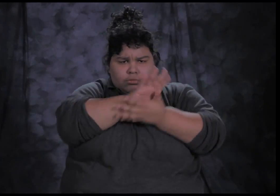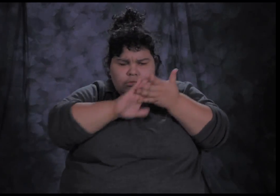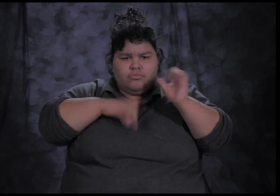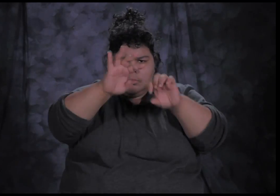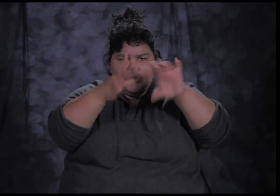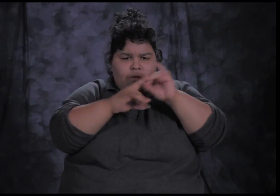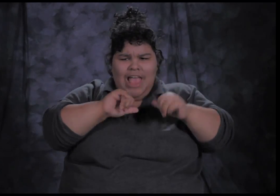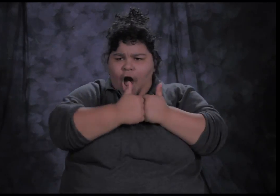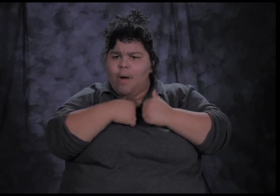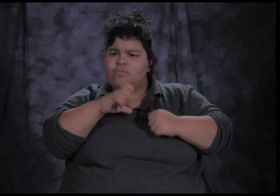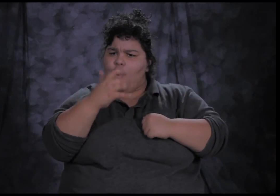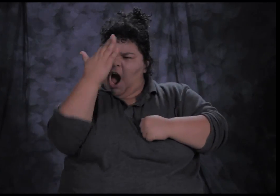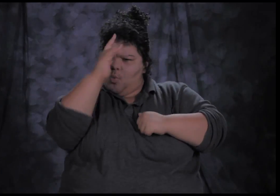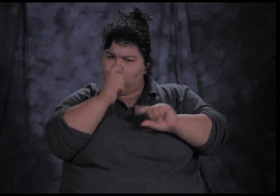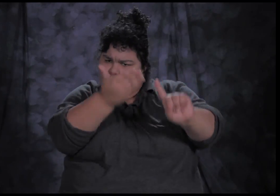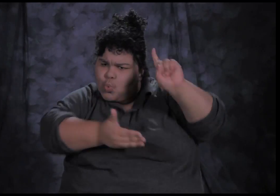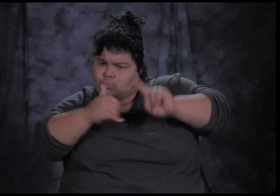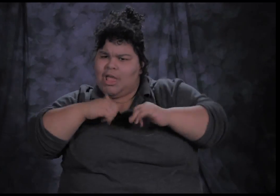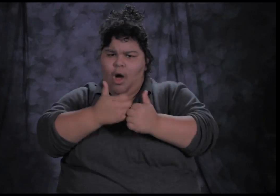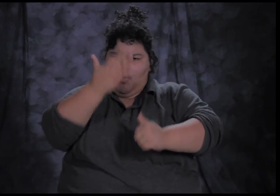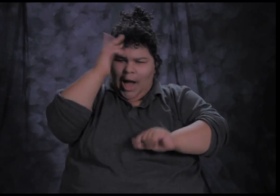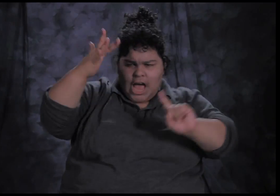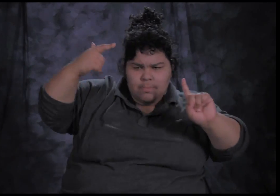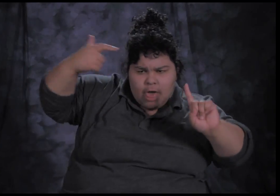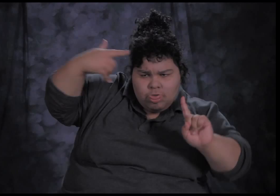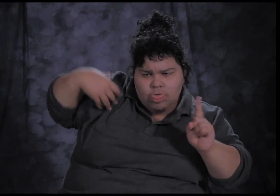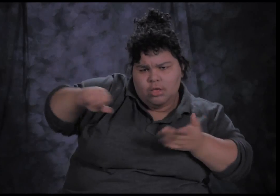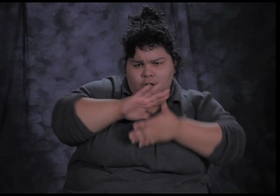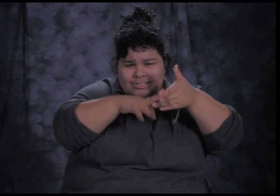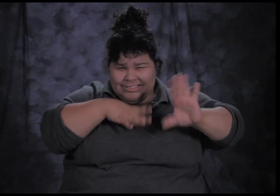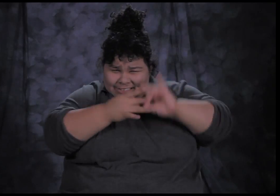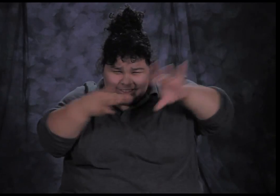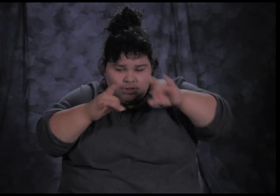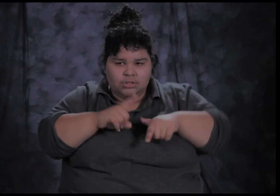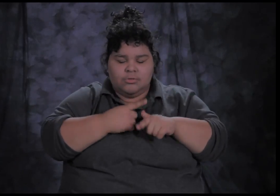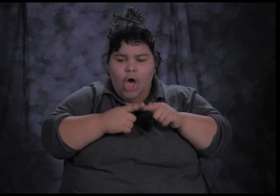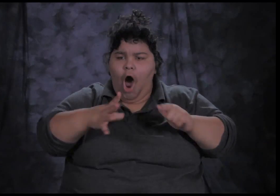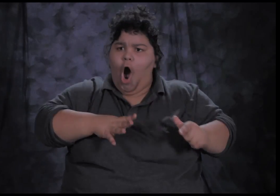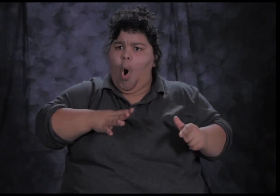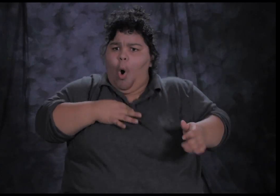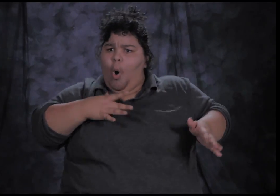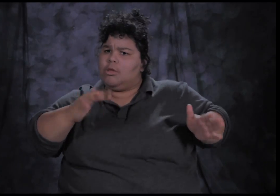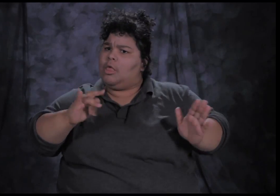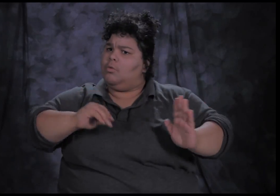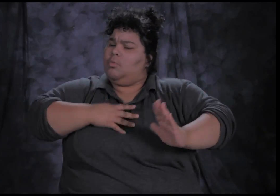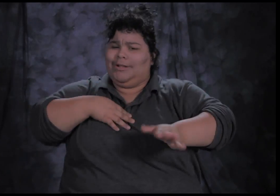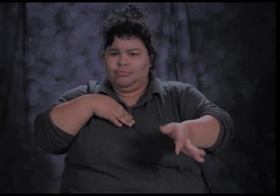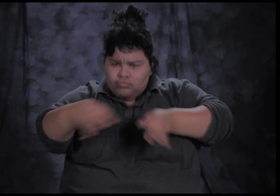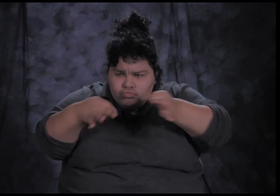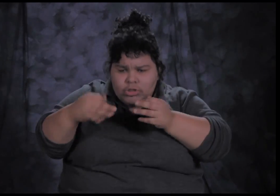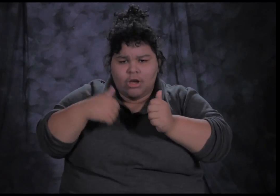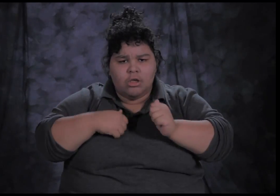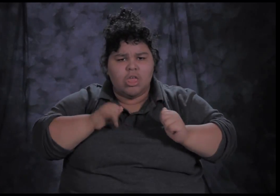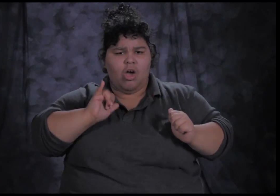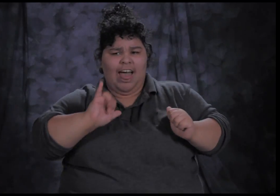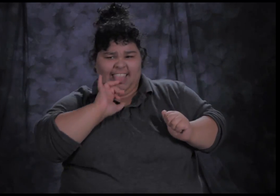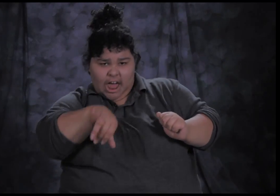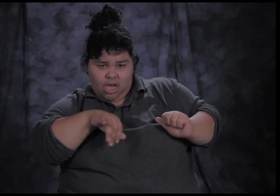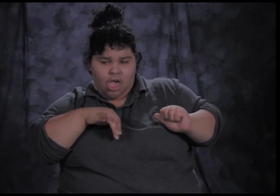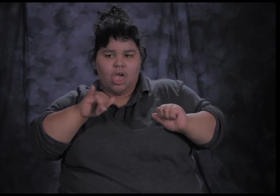encourages me to participate as much as possible, to ask questions and keeps me a part of the conversations. I have learned a lot about mental